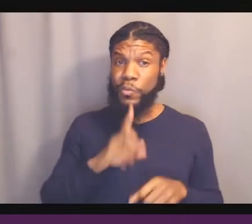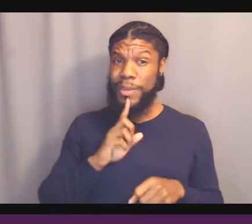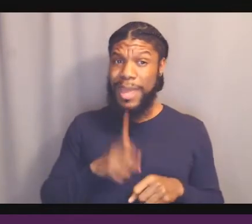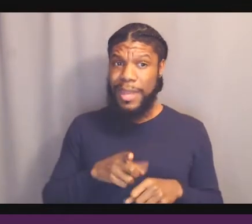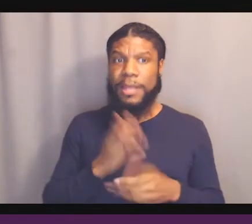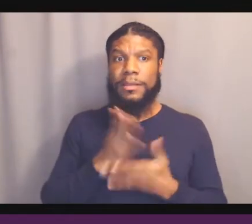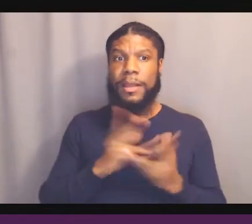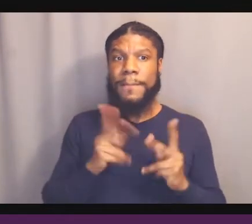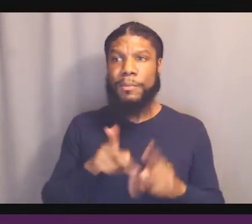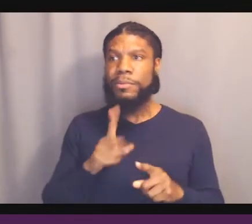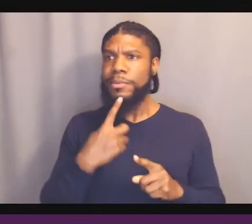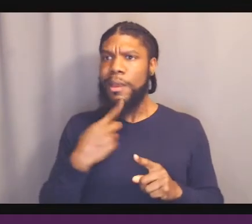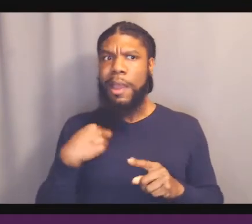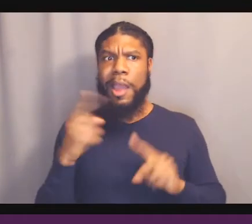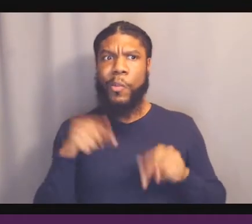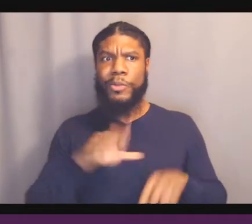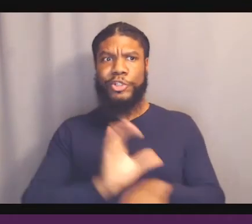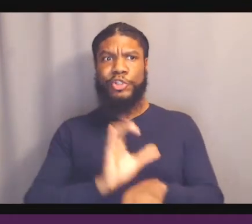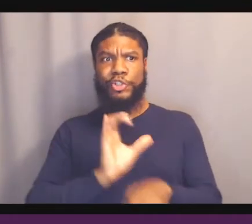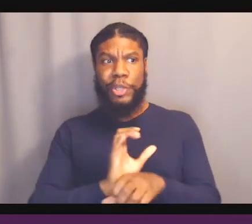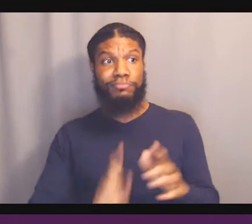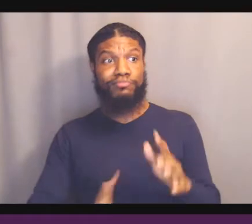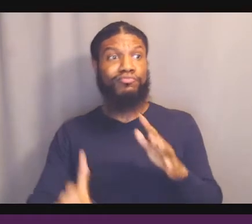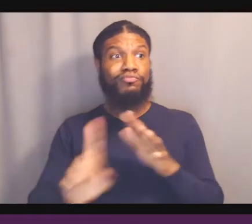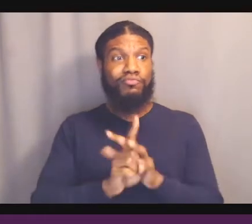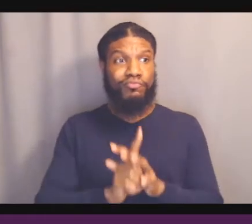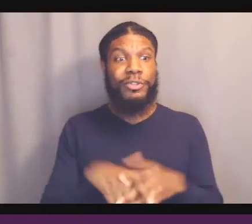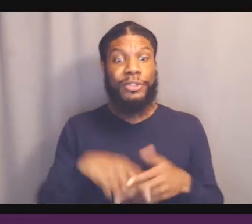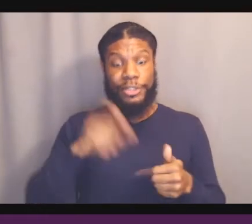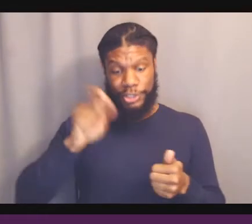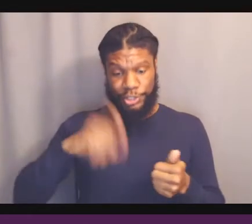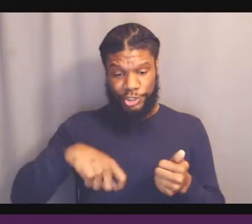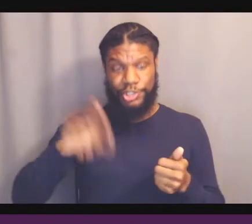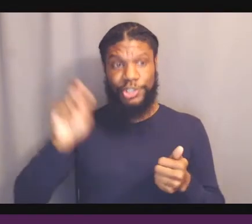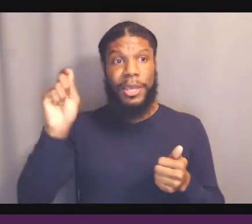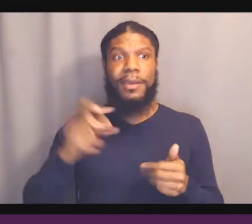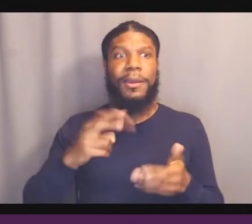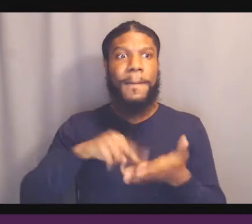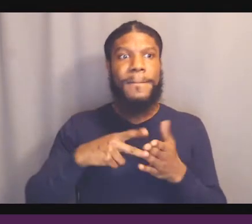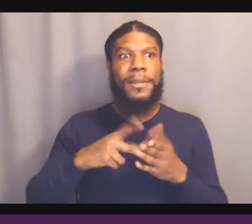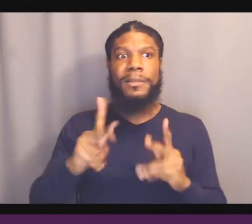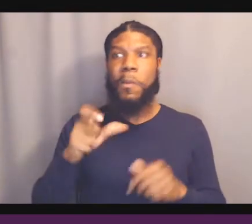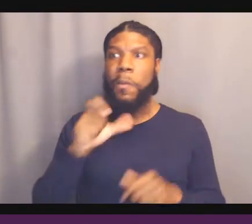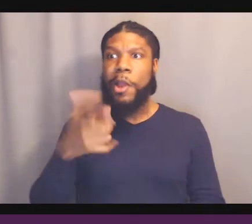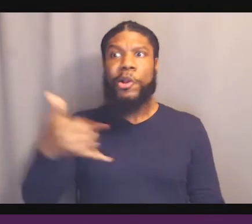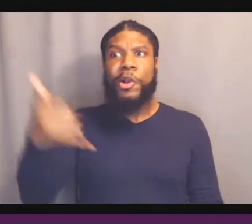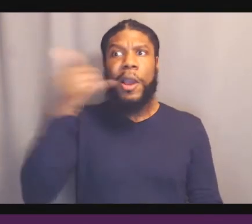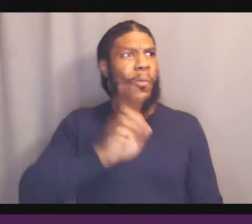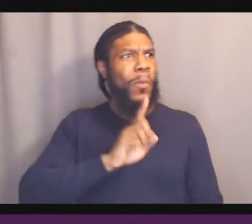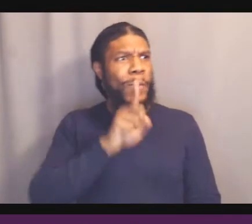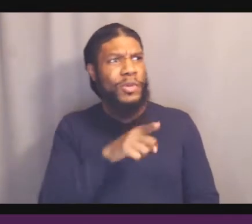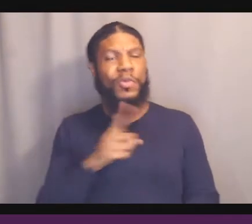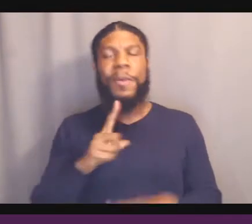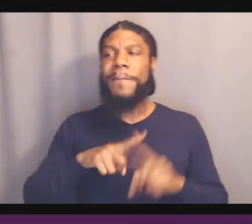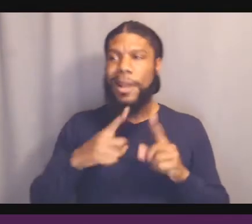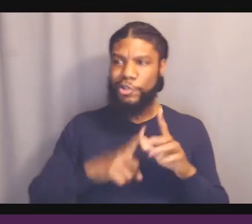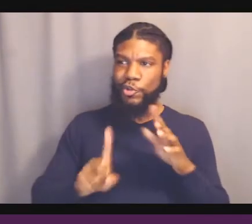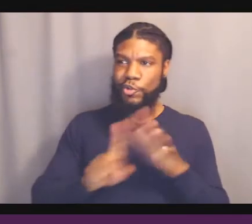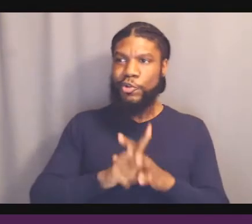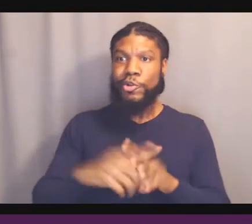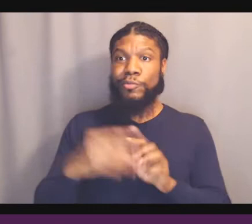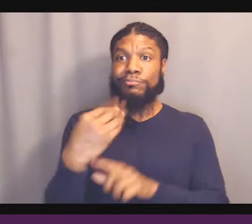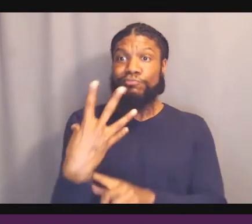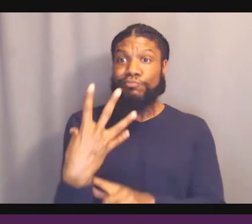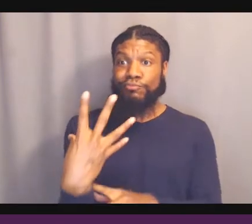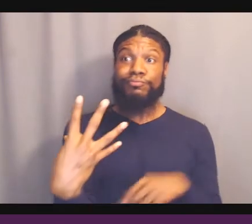they did it so they don't get a phone call from somebody checking about where were you. When the reality is they're not expecting